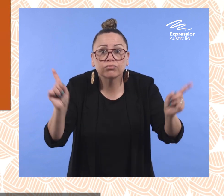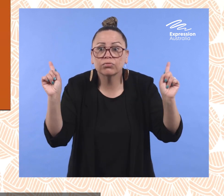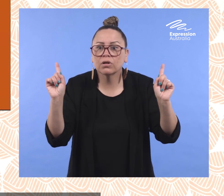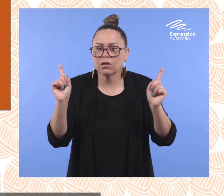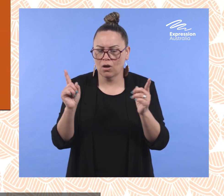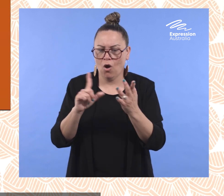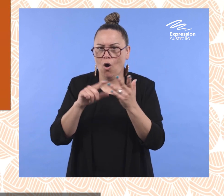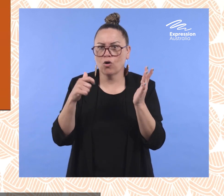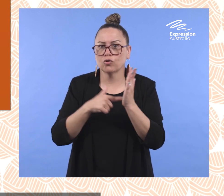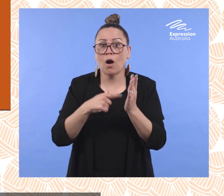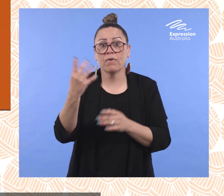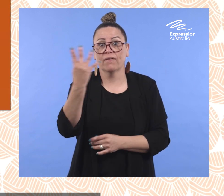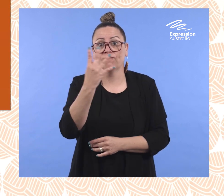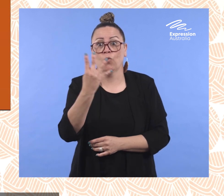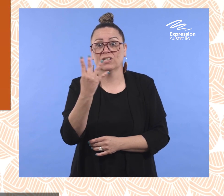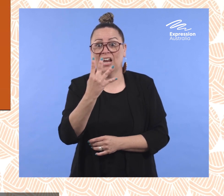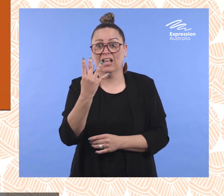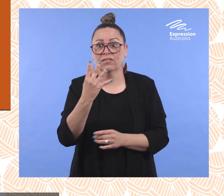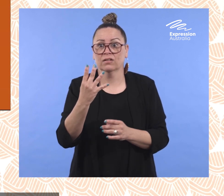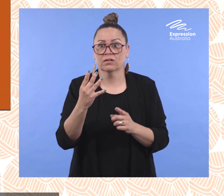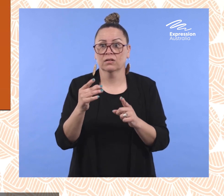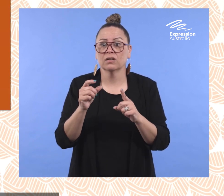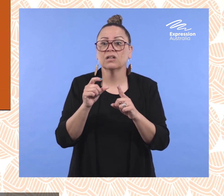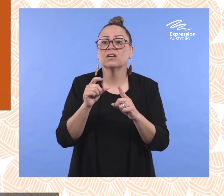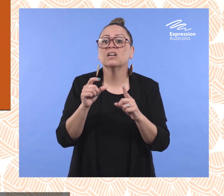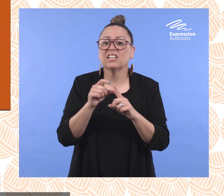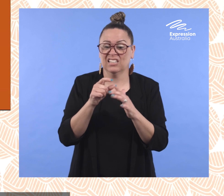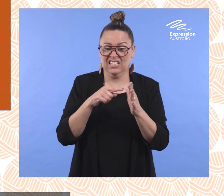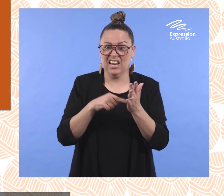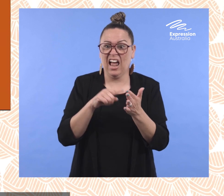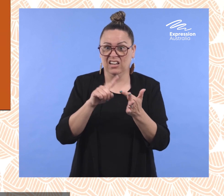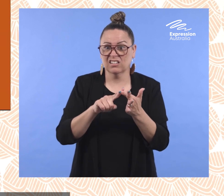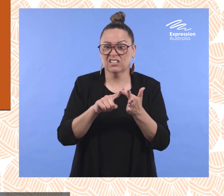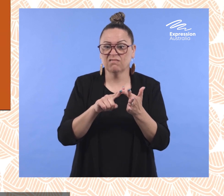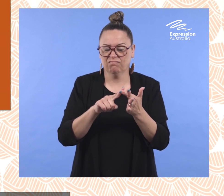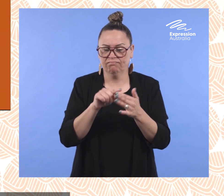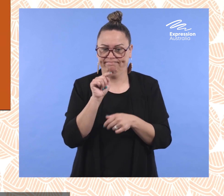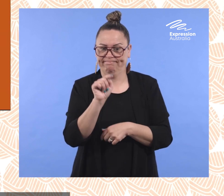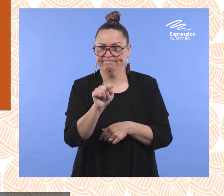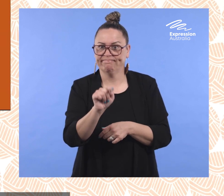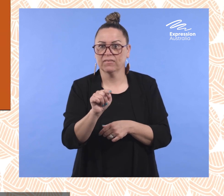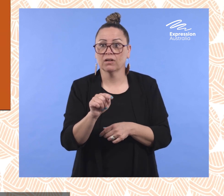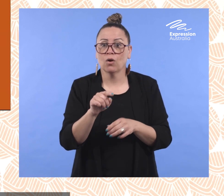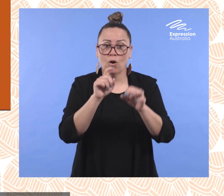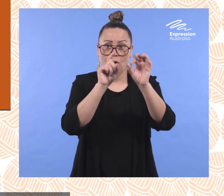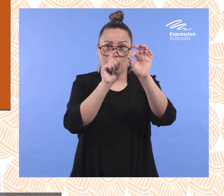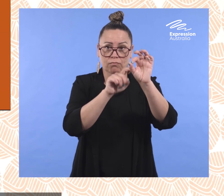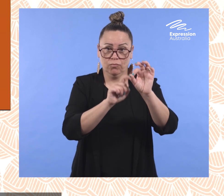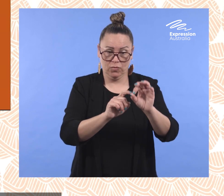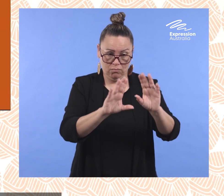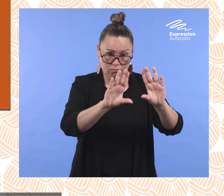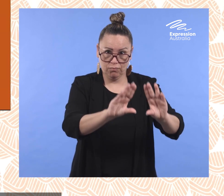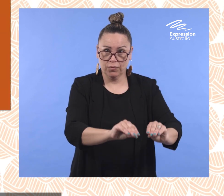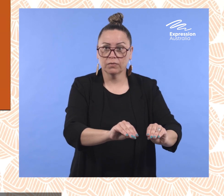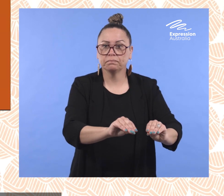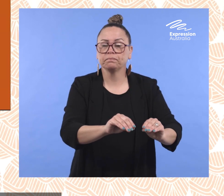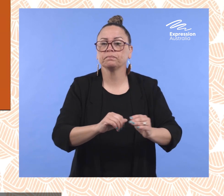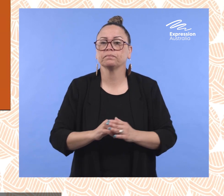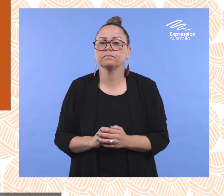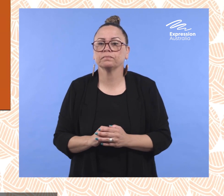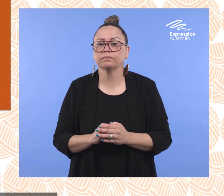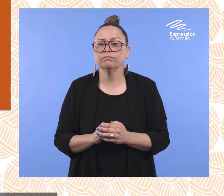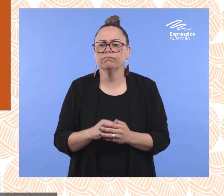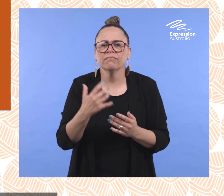of the October 14 date, Aunty Munya. Yes. So I'll end that poll now, and there's